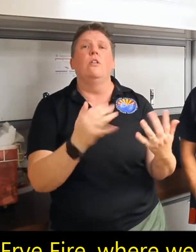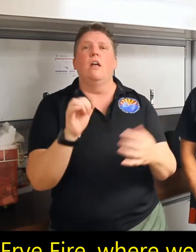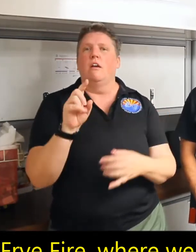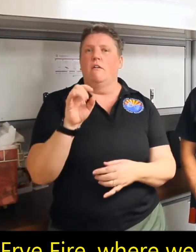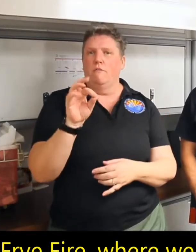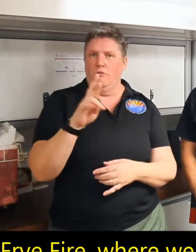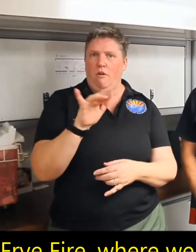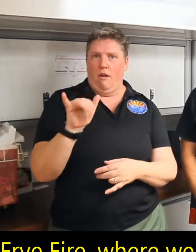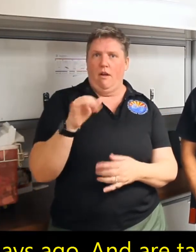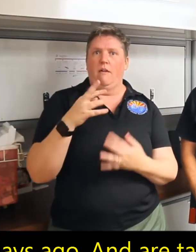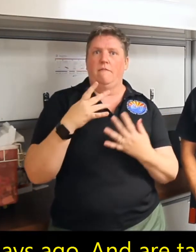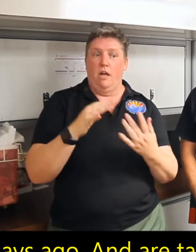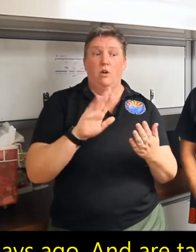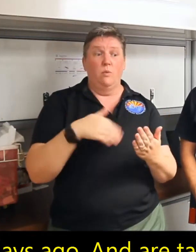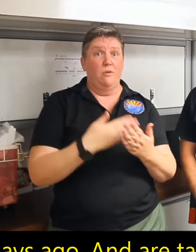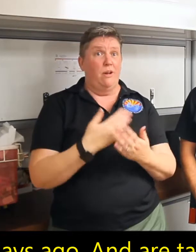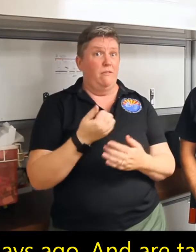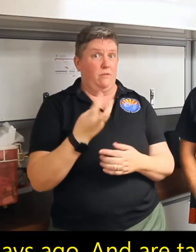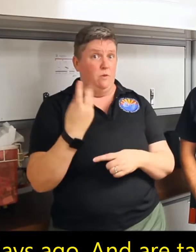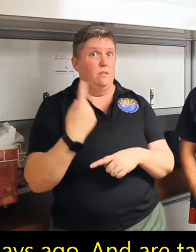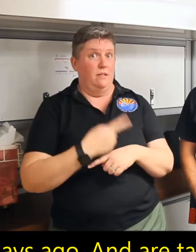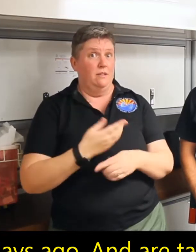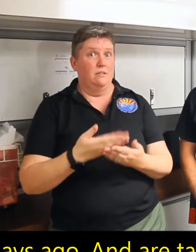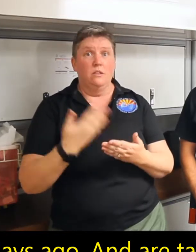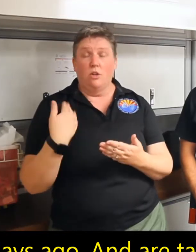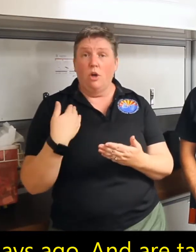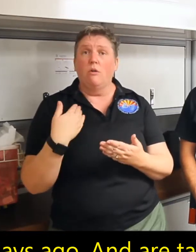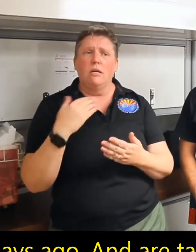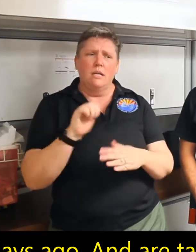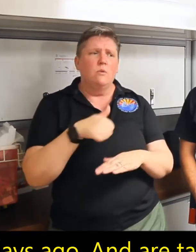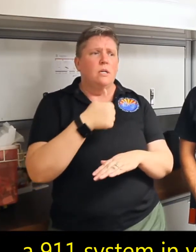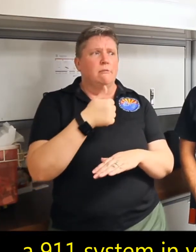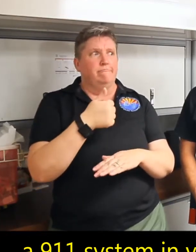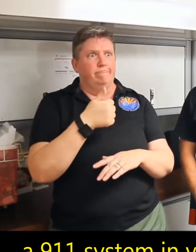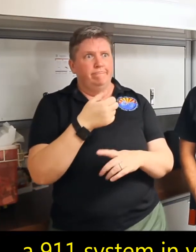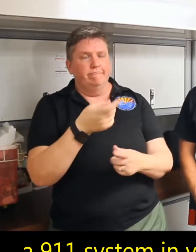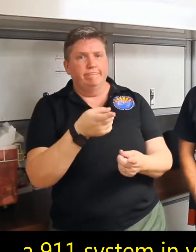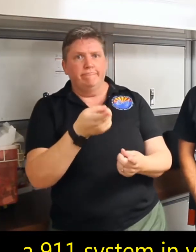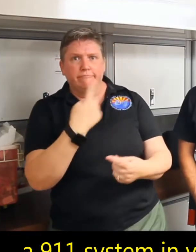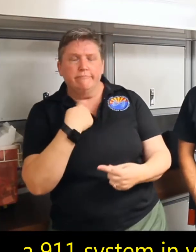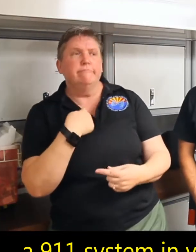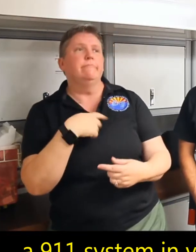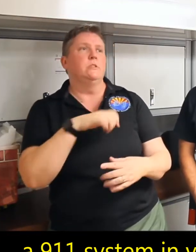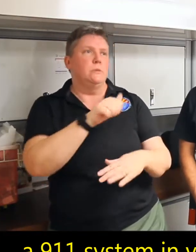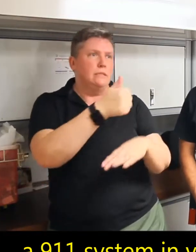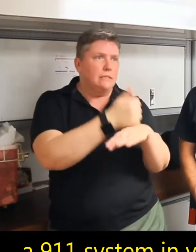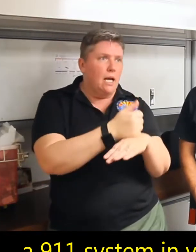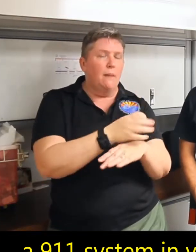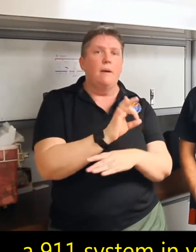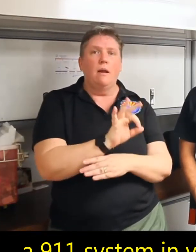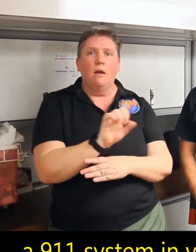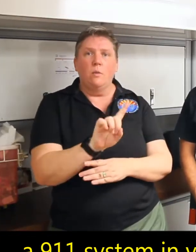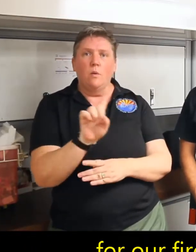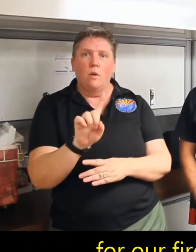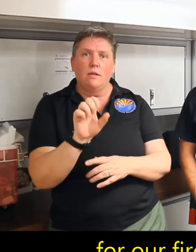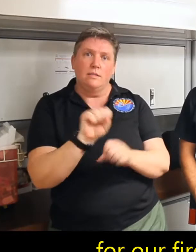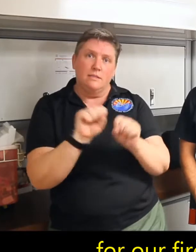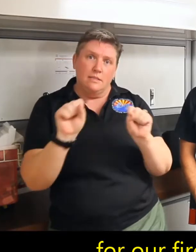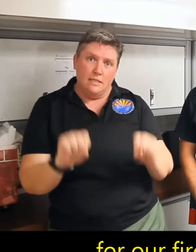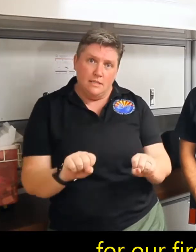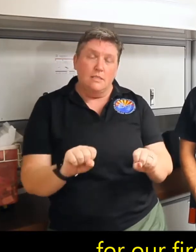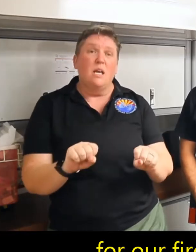fire where we showed up several days ago, and are tasked with setting up a 911 system in very remote areas for